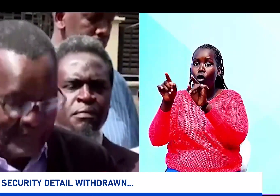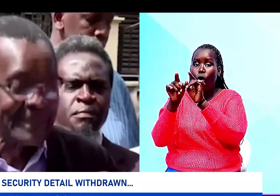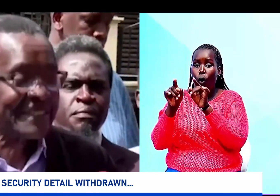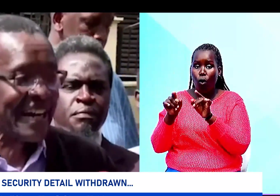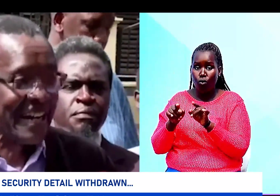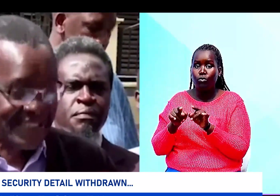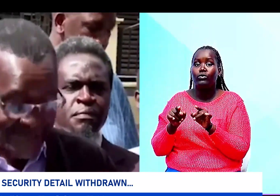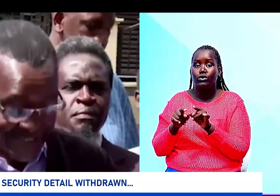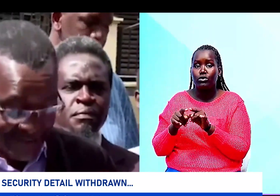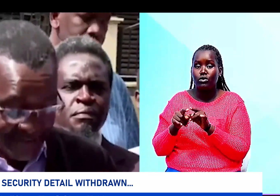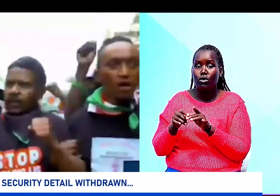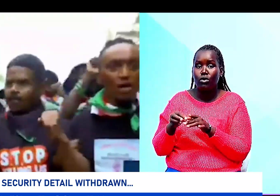Mr. Langat himself.